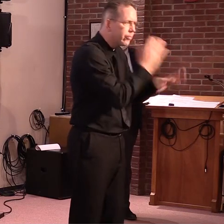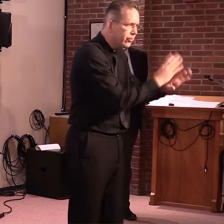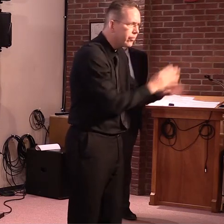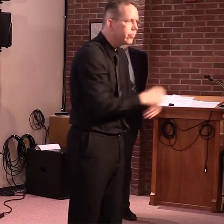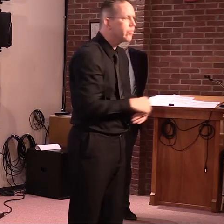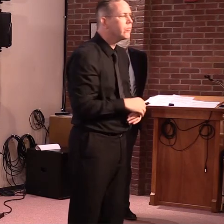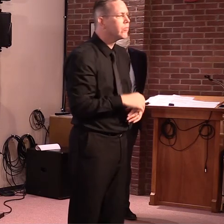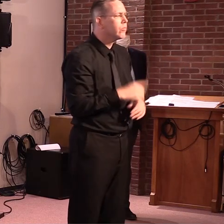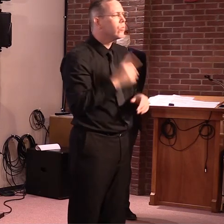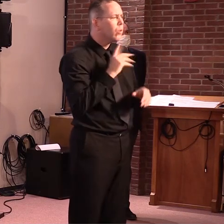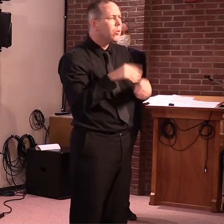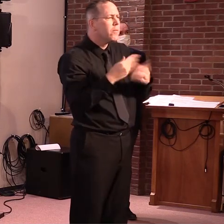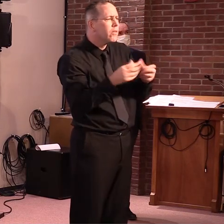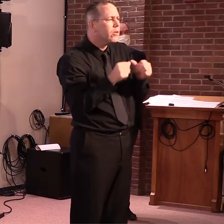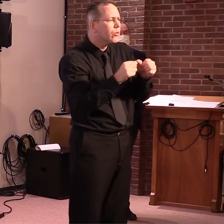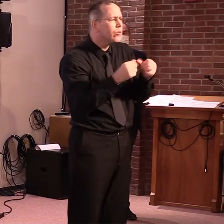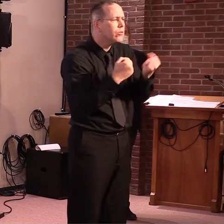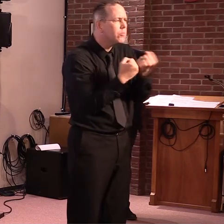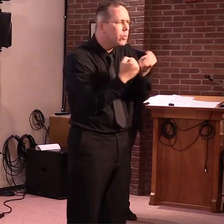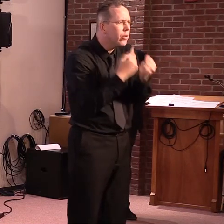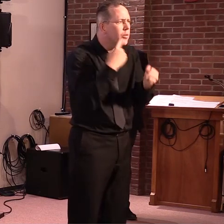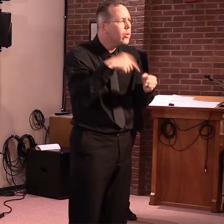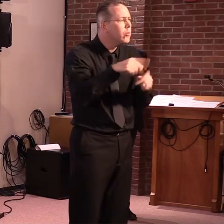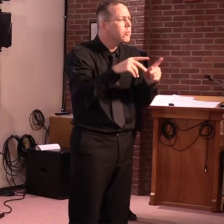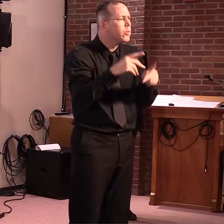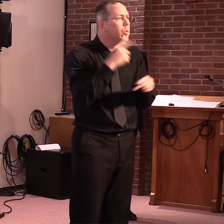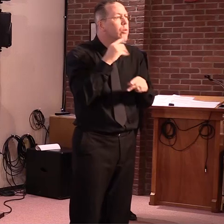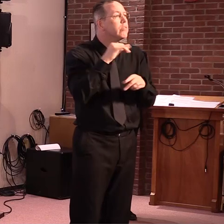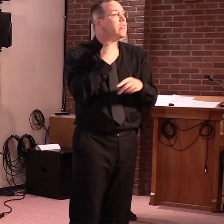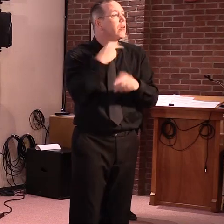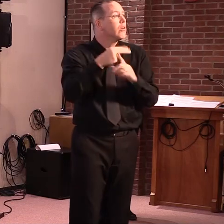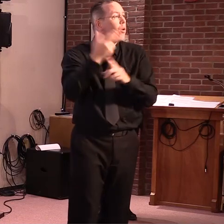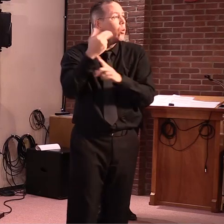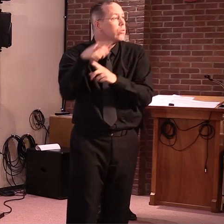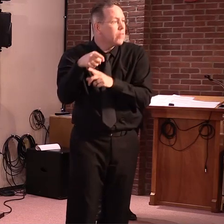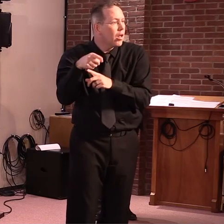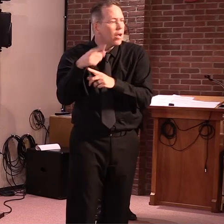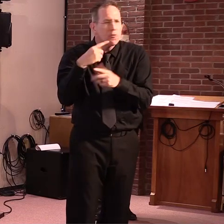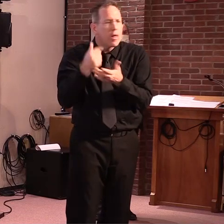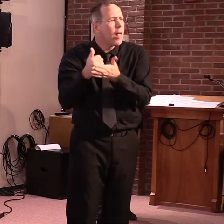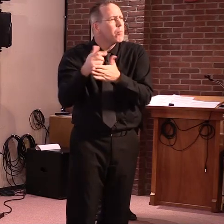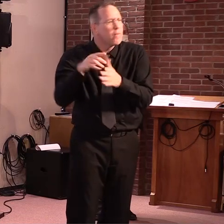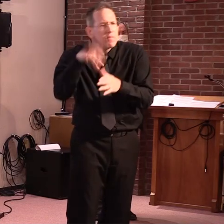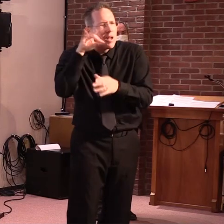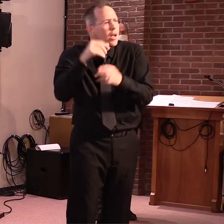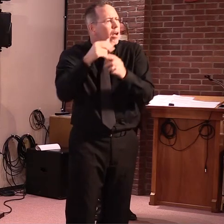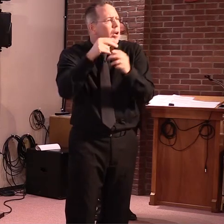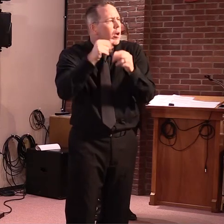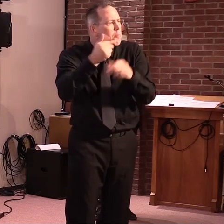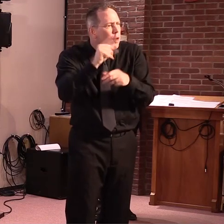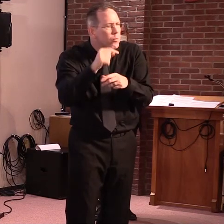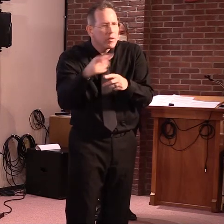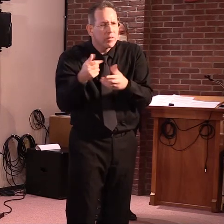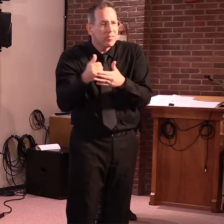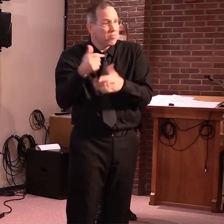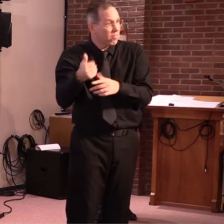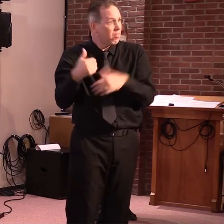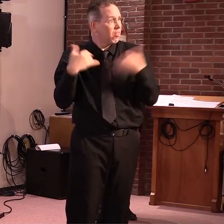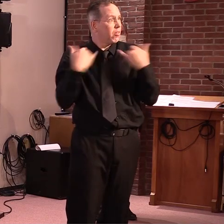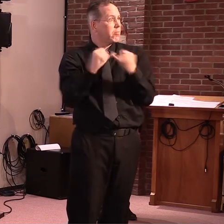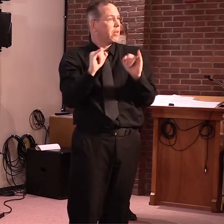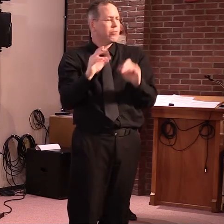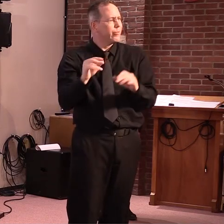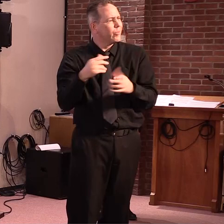That's about $6 million to help them find permanent housing out there. We have this program in place, but we